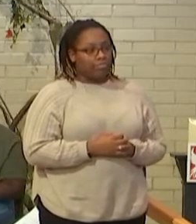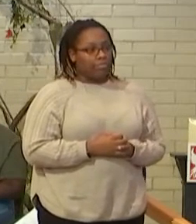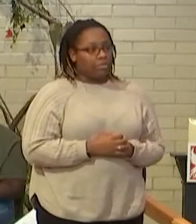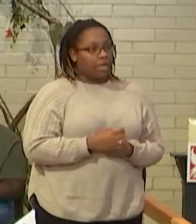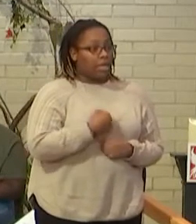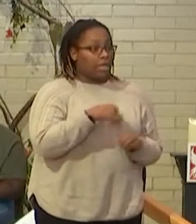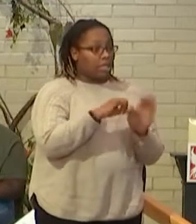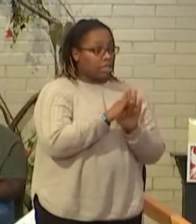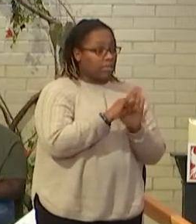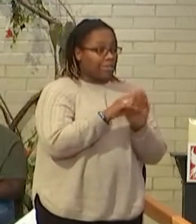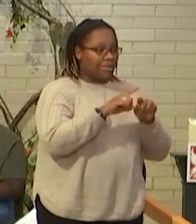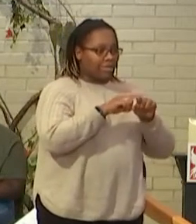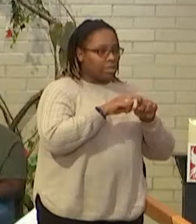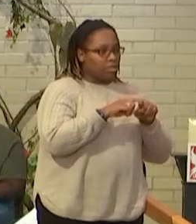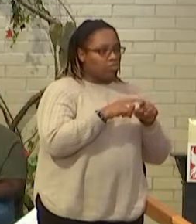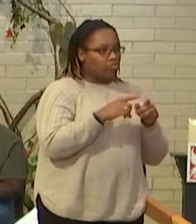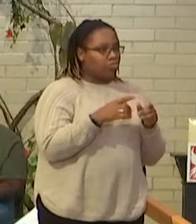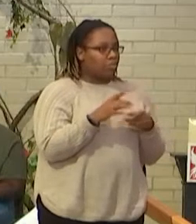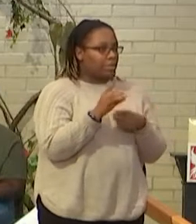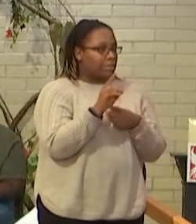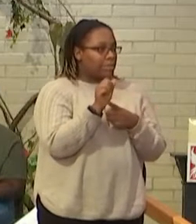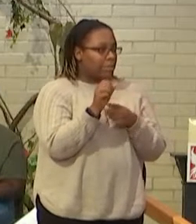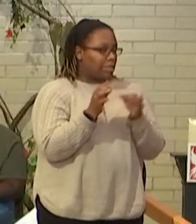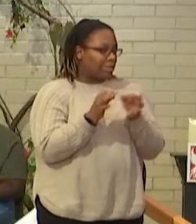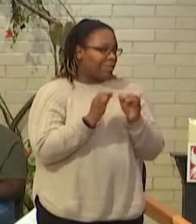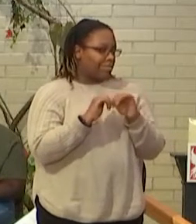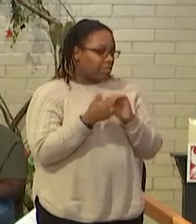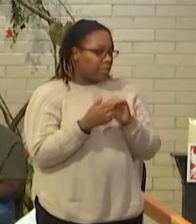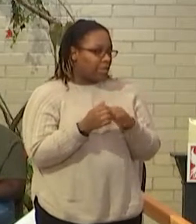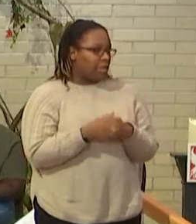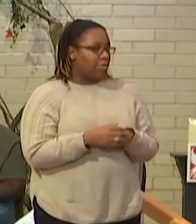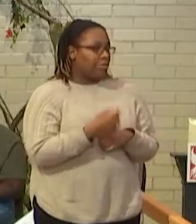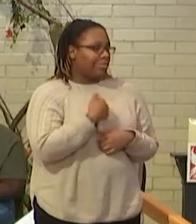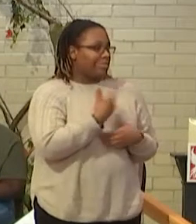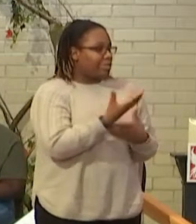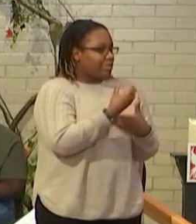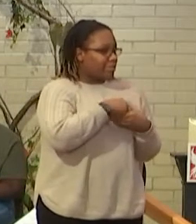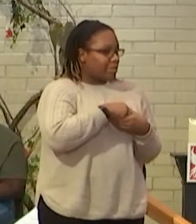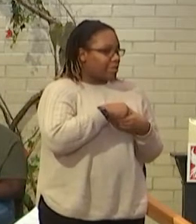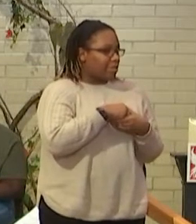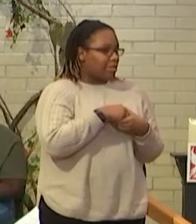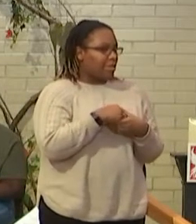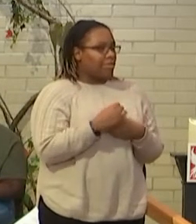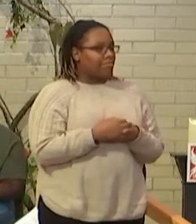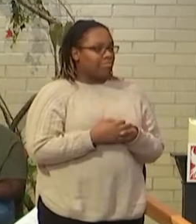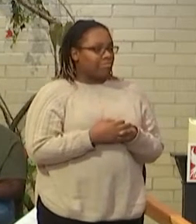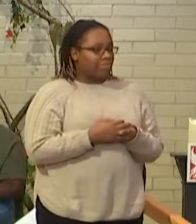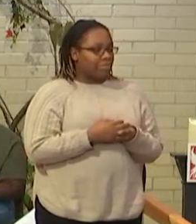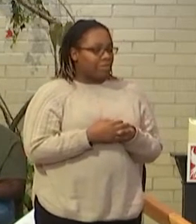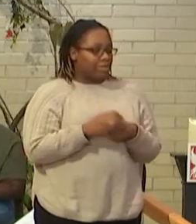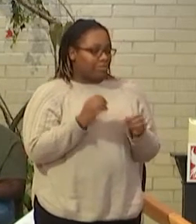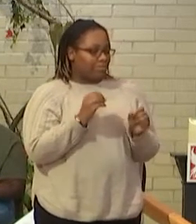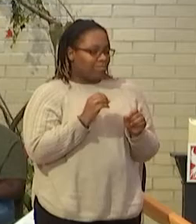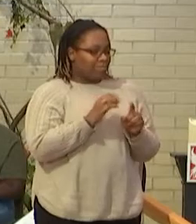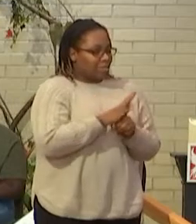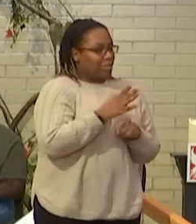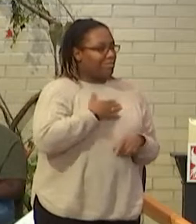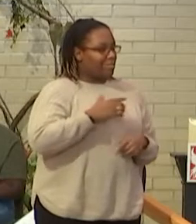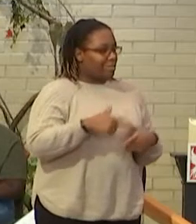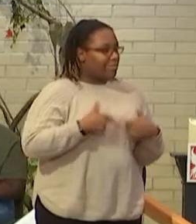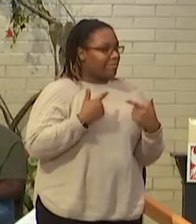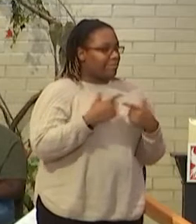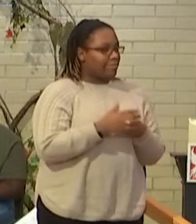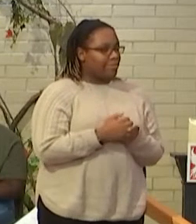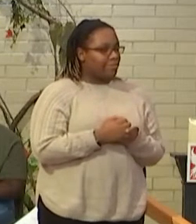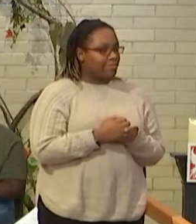about. So I'm autistic, and I generally say that I'm autistic because it influences basically every aspect of my life, and also I don't have a